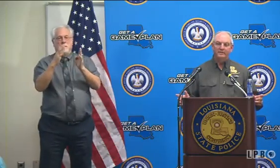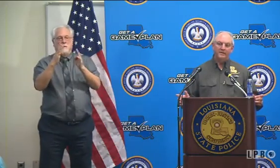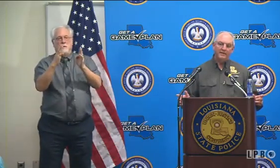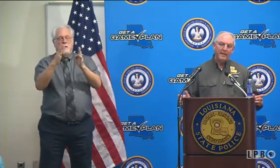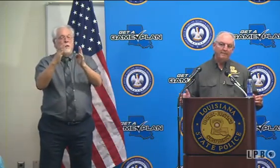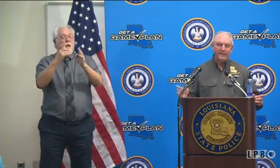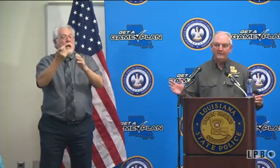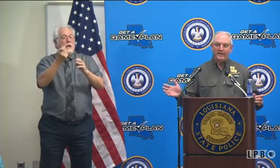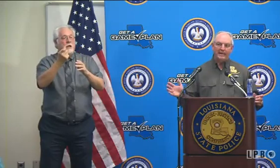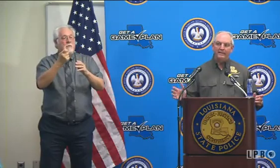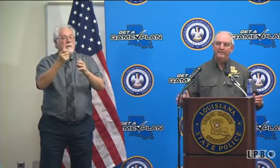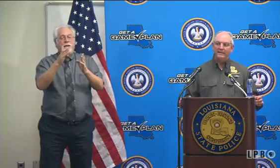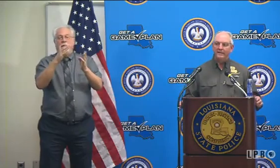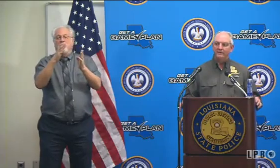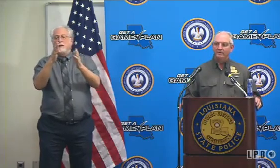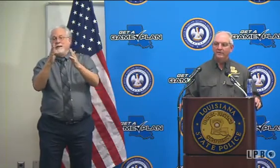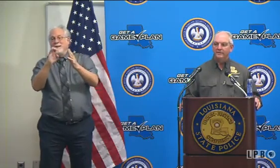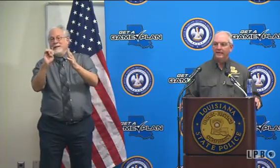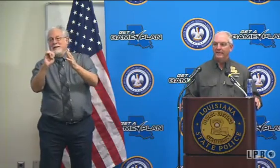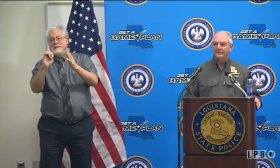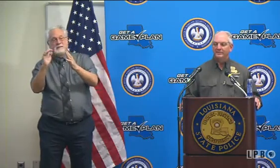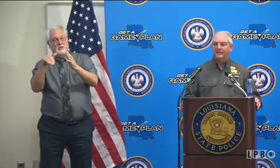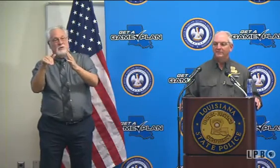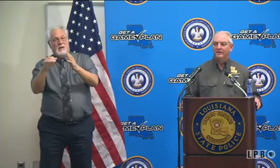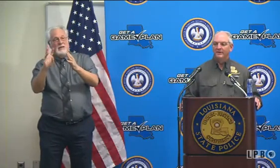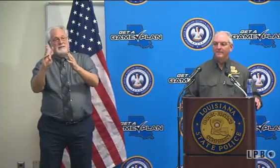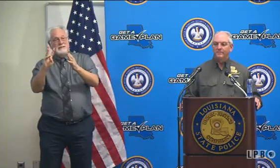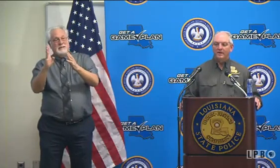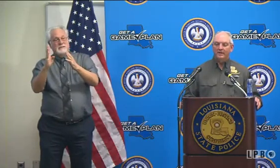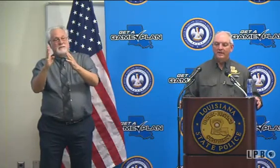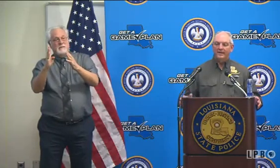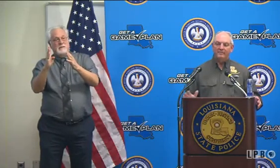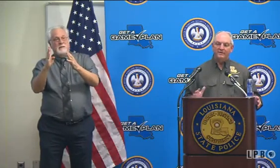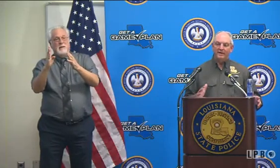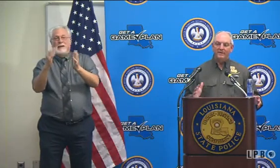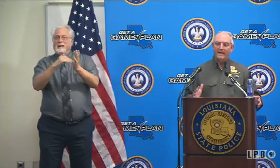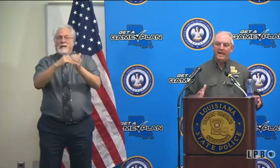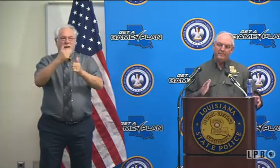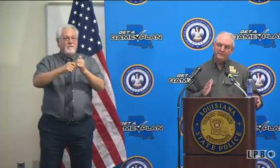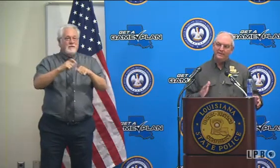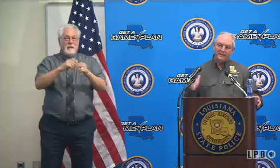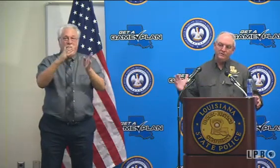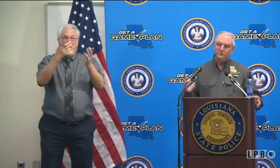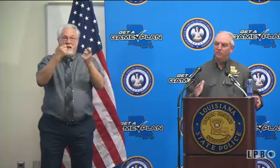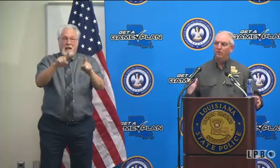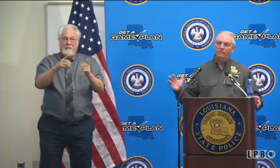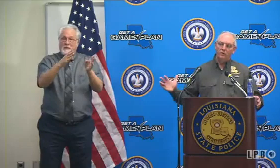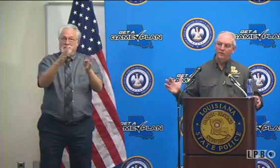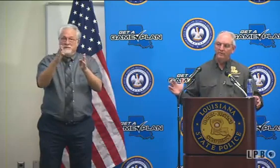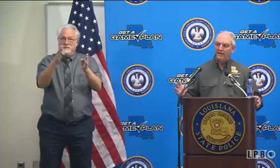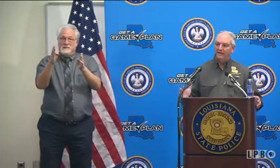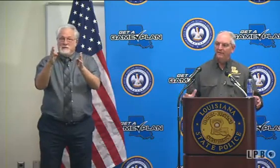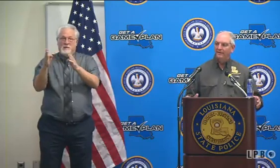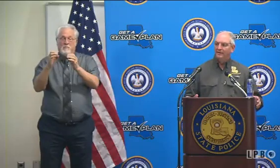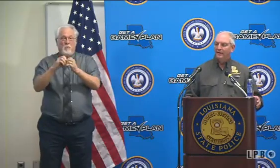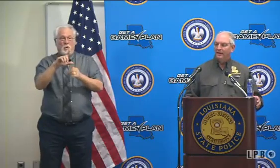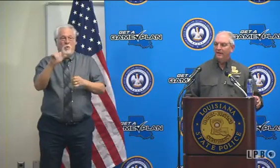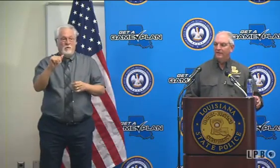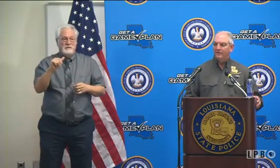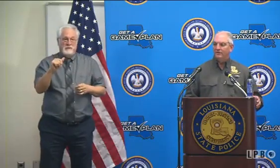bit. It came back slightly to the east tonight at 6. And again, every time that happens, and that's just more of